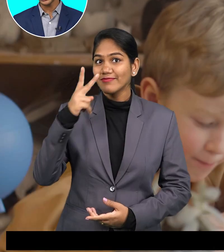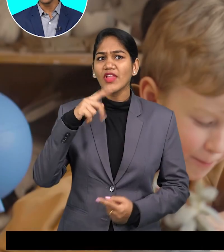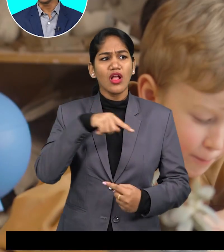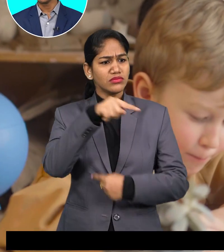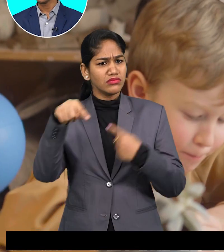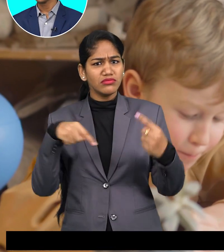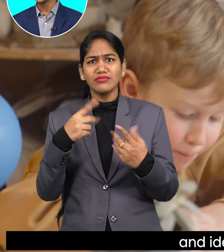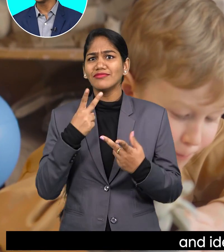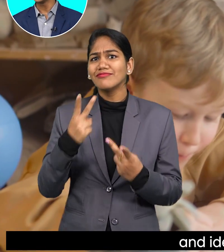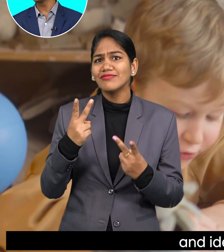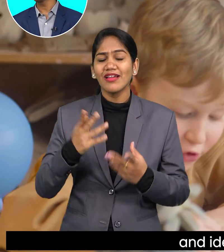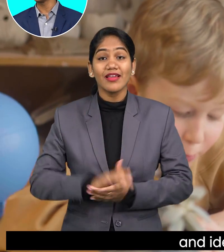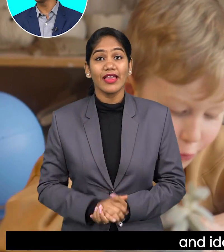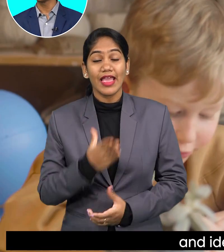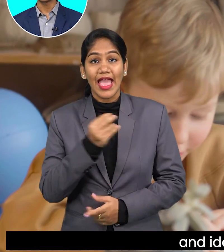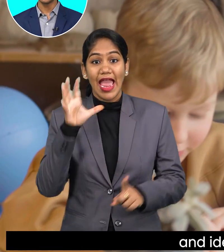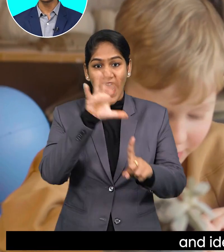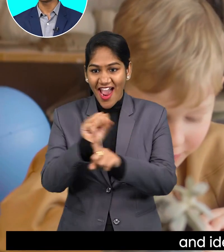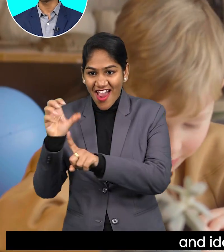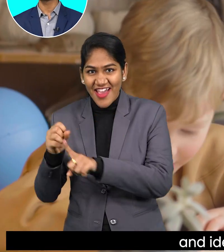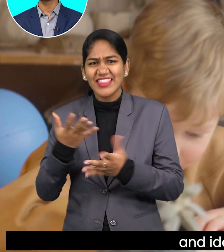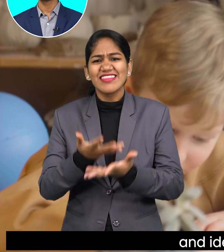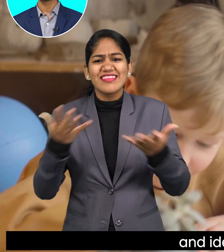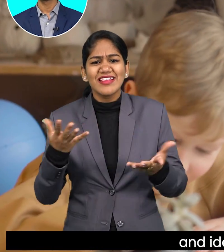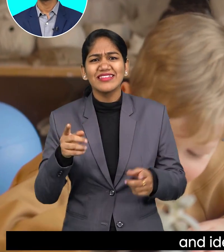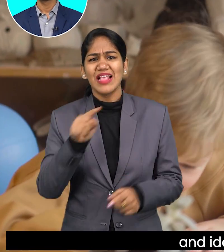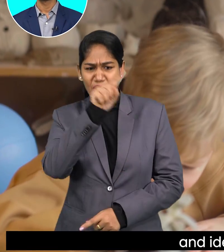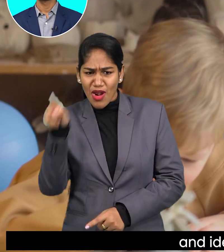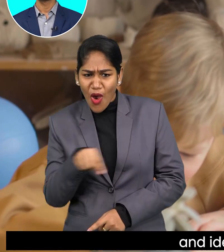Look around and identify round objects.